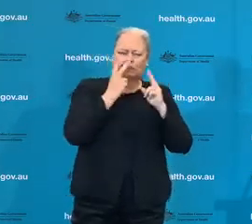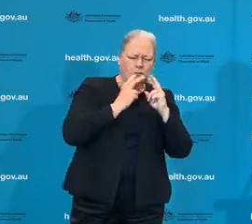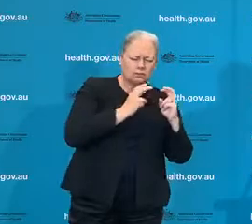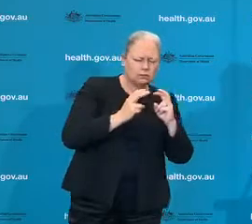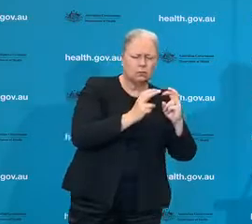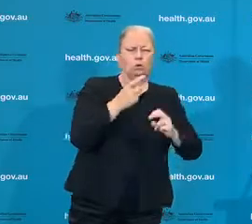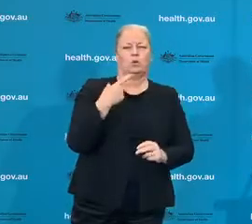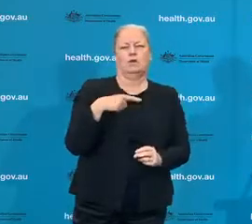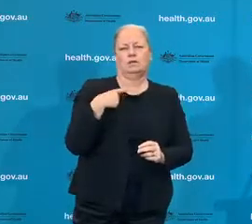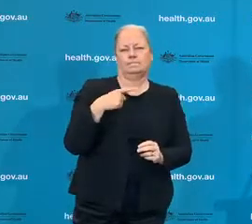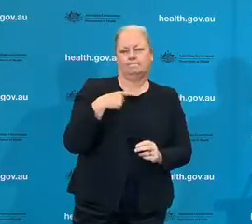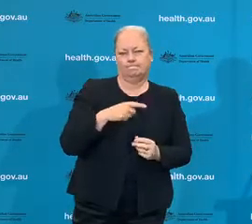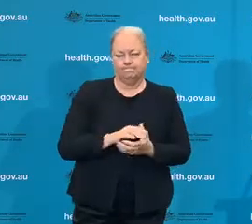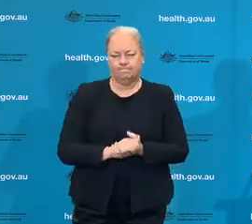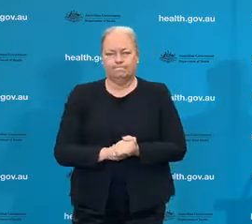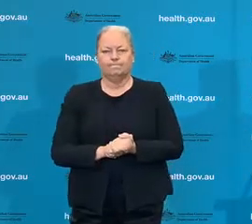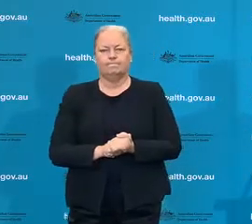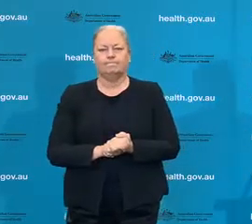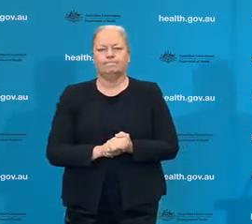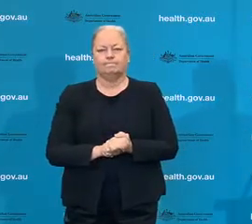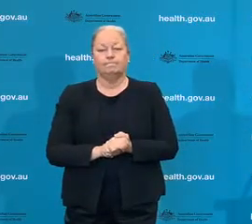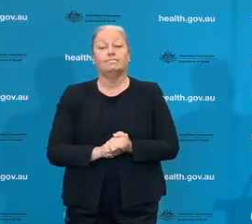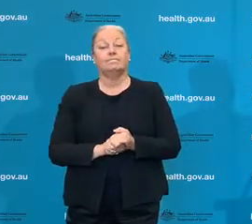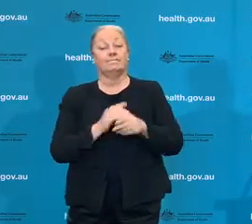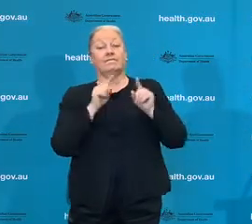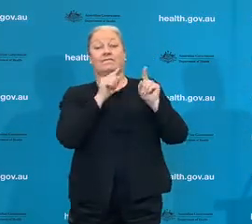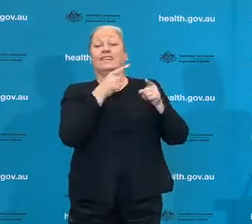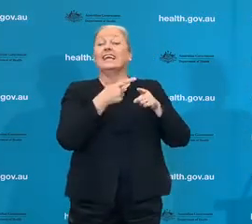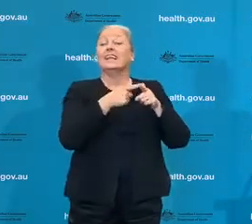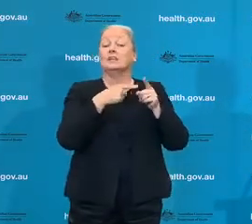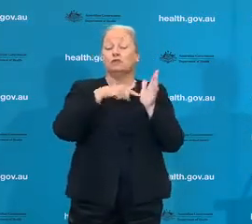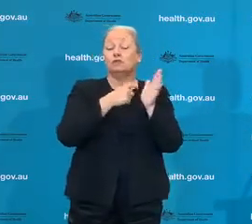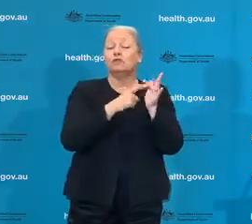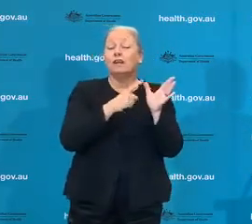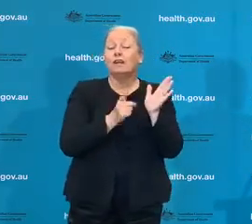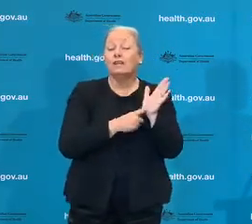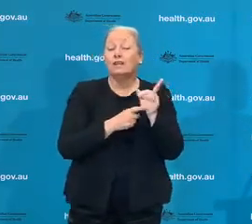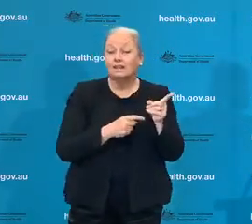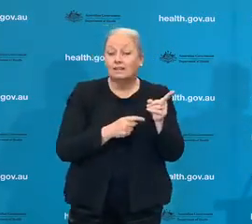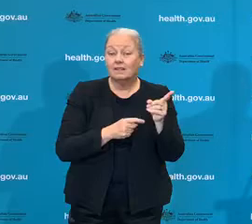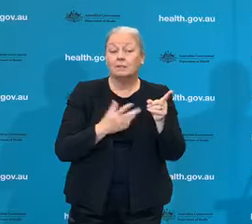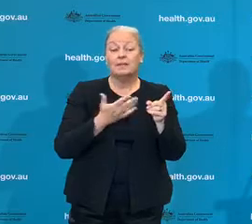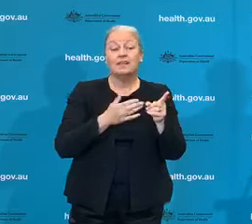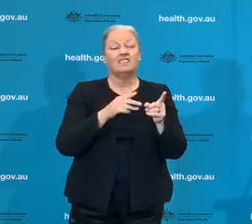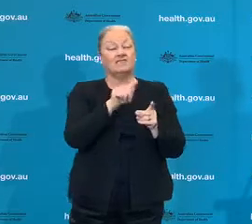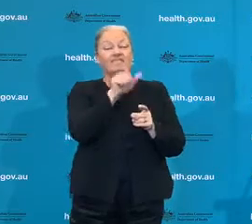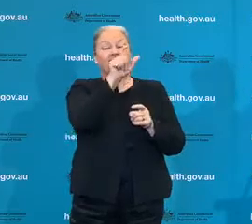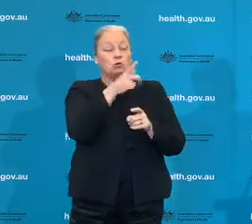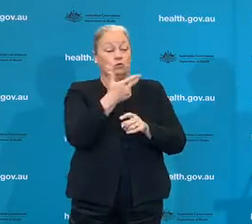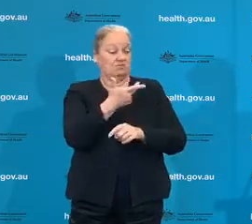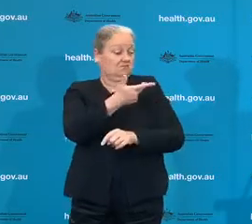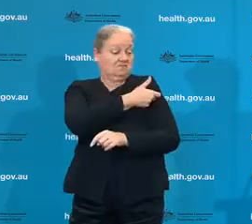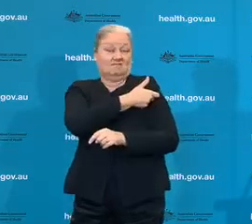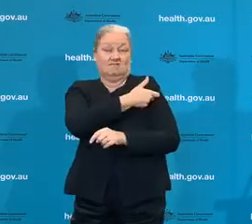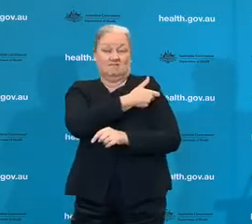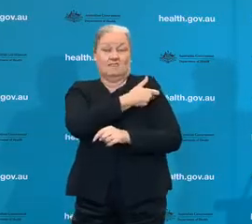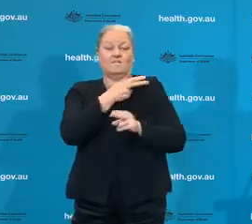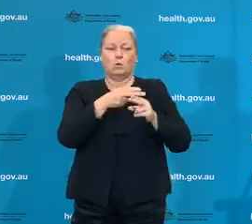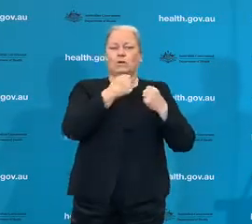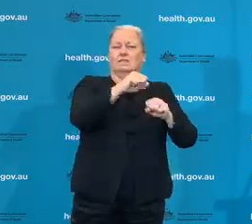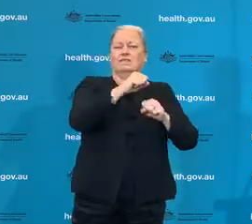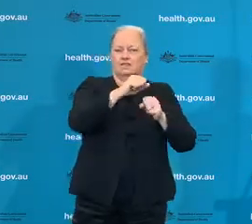We also have to remember that this particular trial involves someone getting a COVID vaccine and others within the